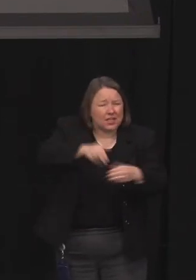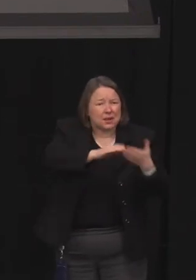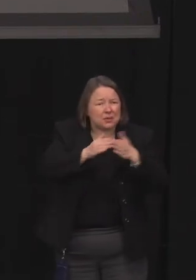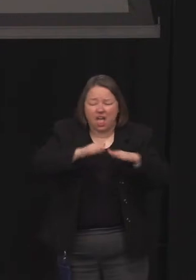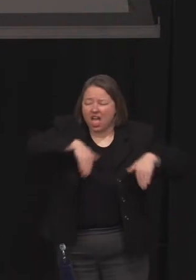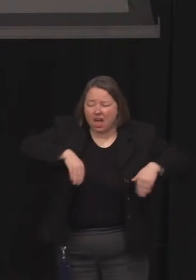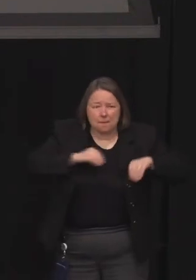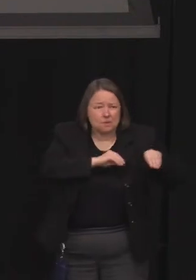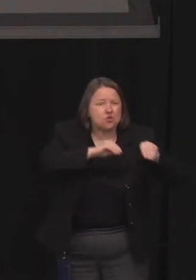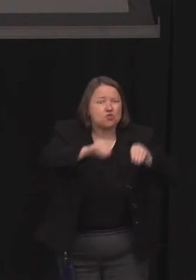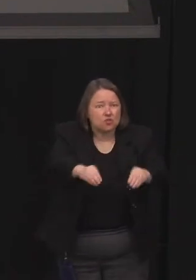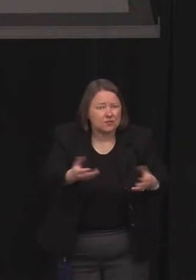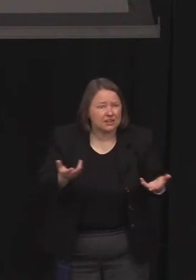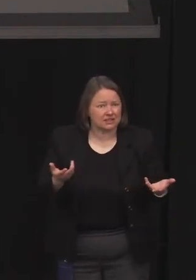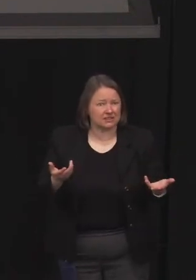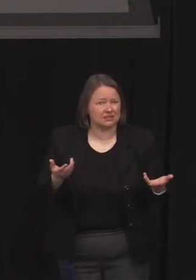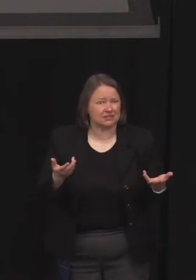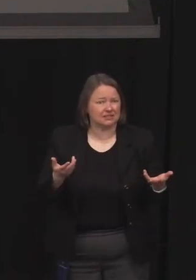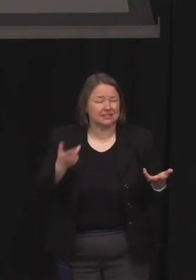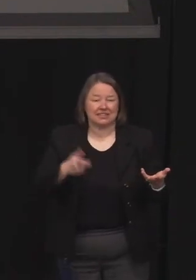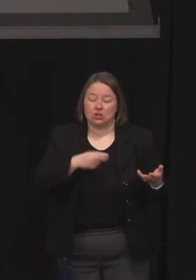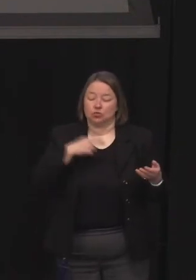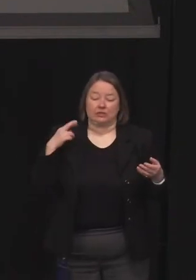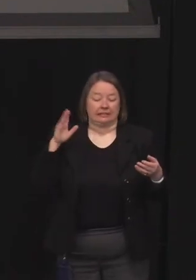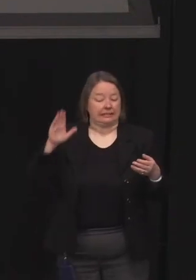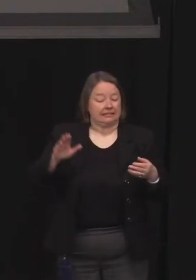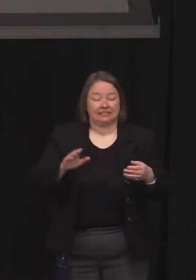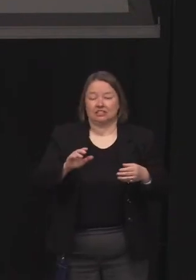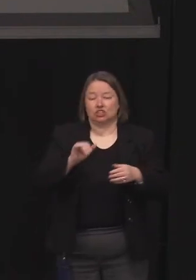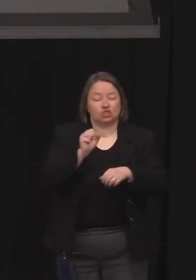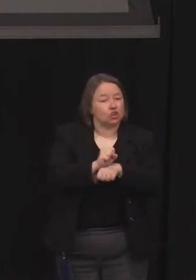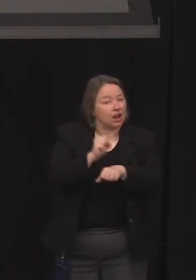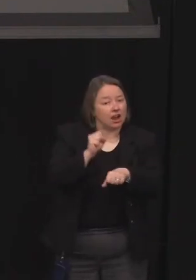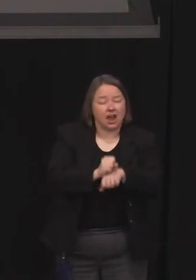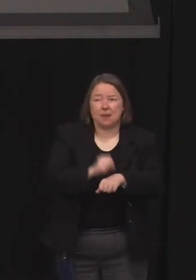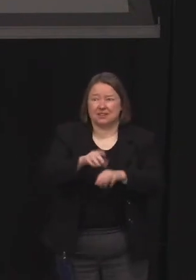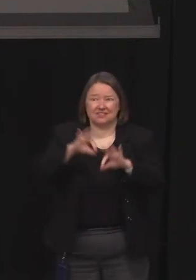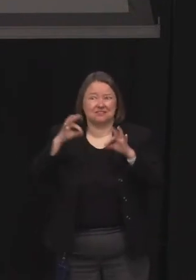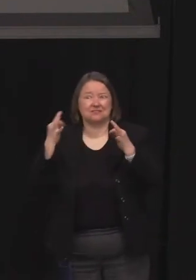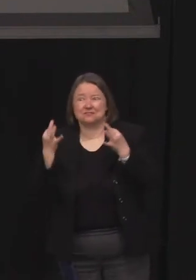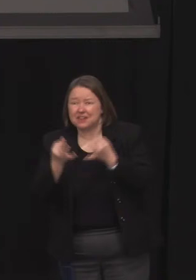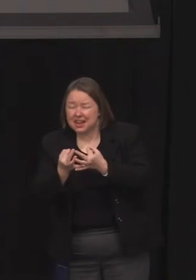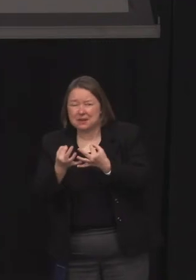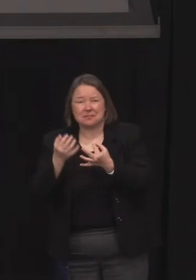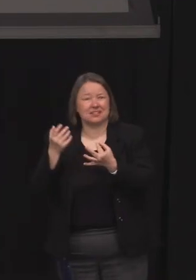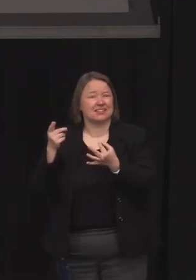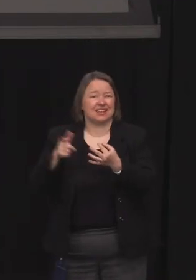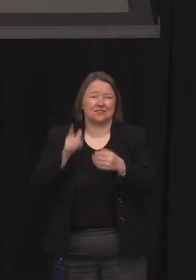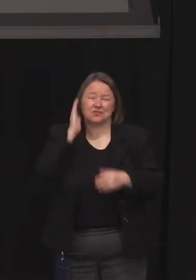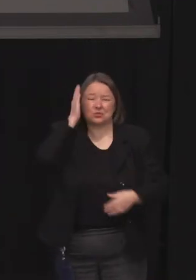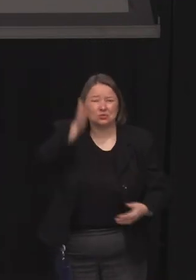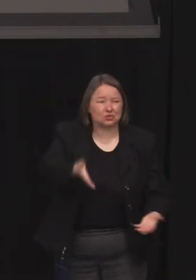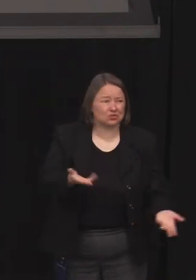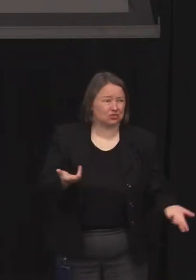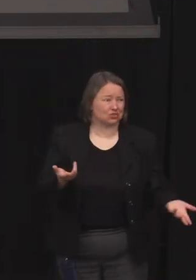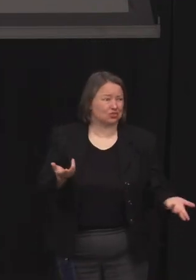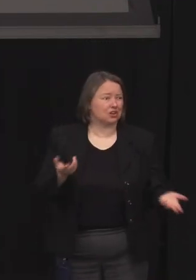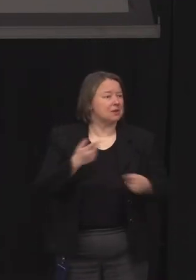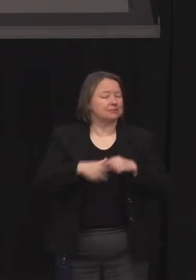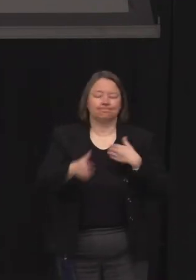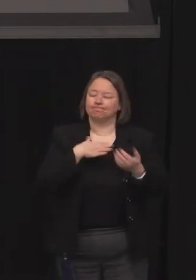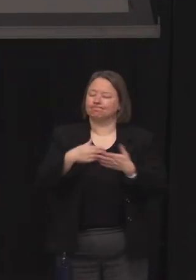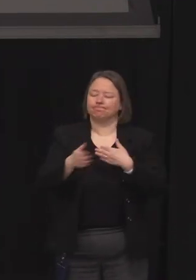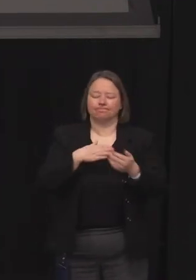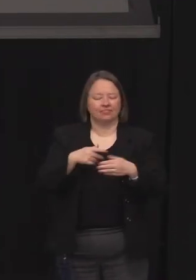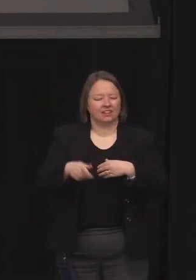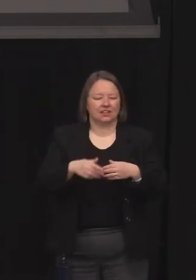moved into it yet. He was risking his job, his family's livelihood, and his future. But he rallied the support